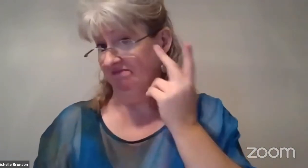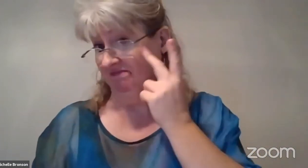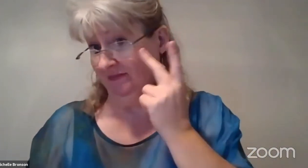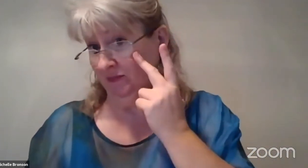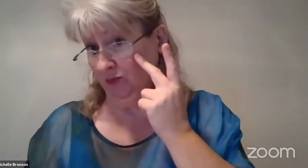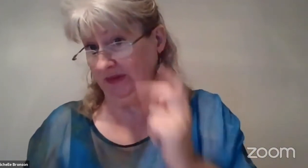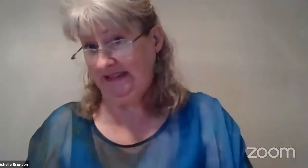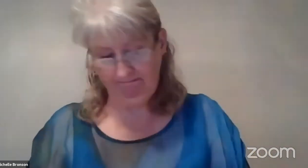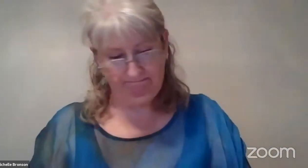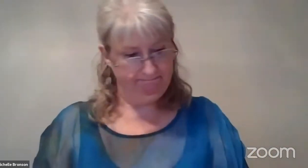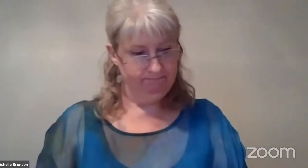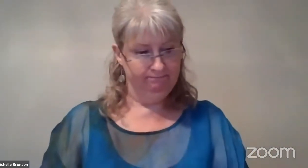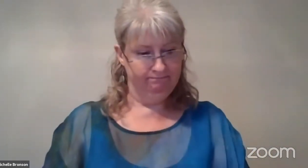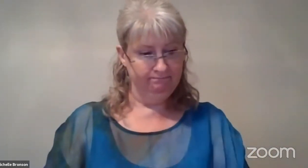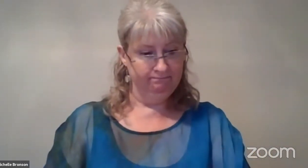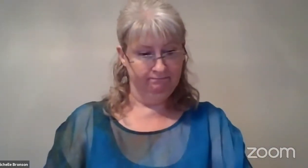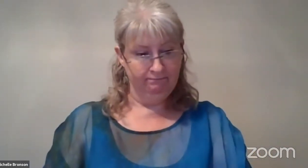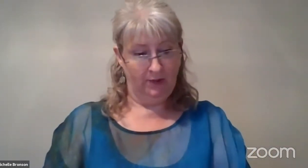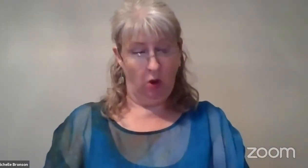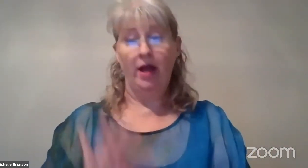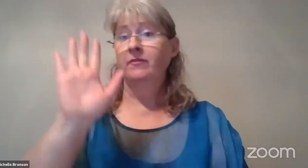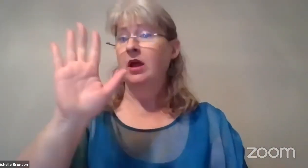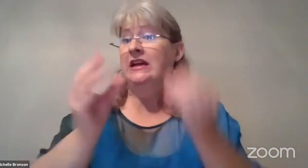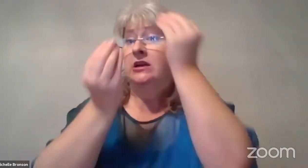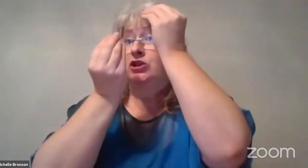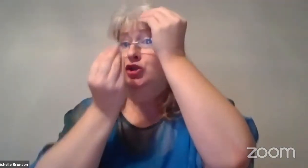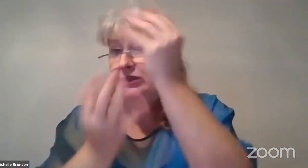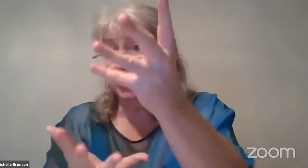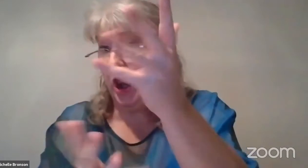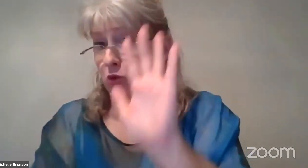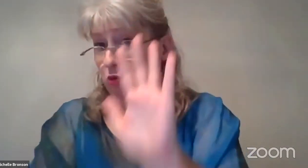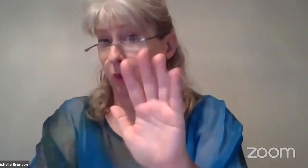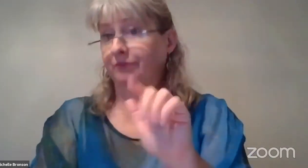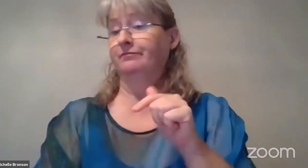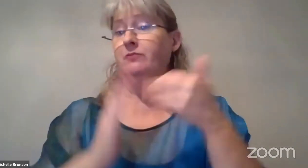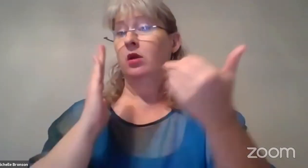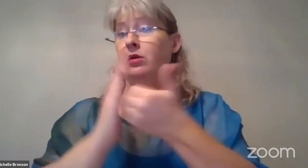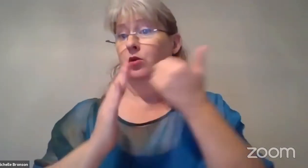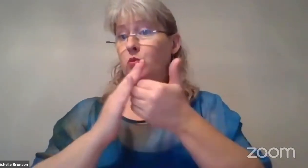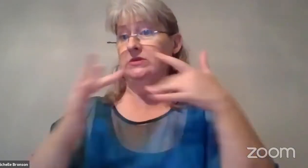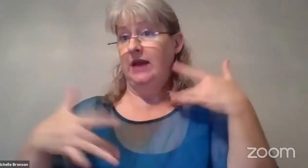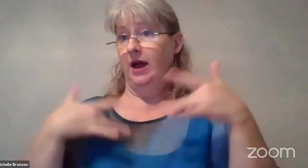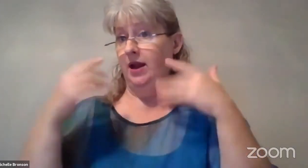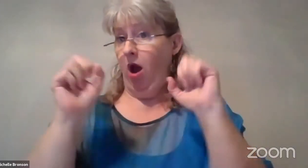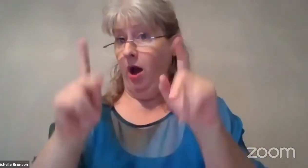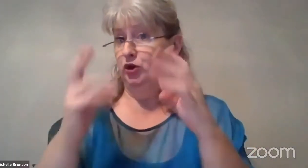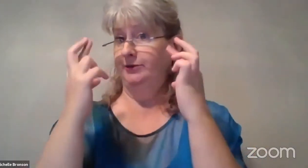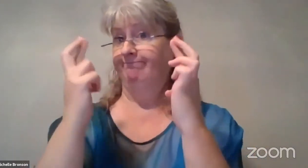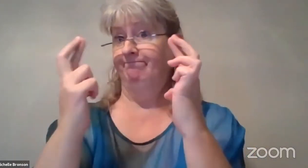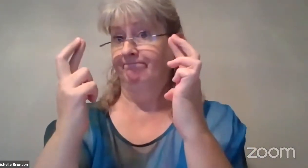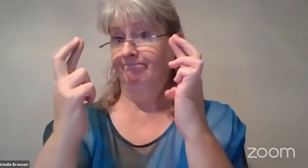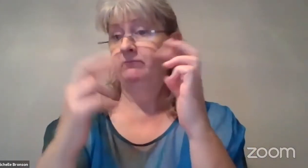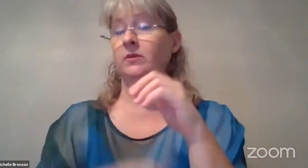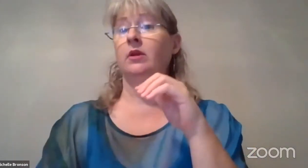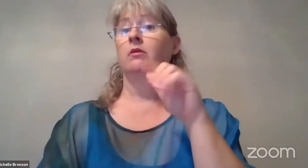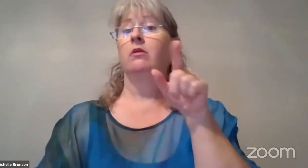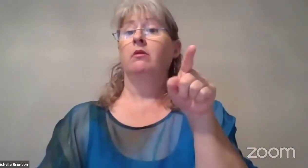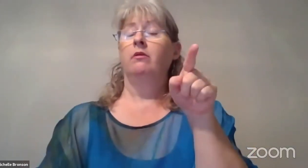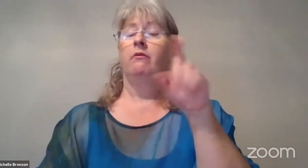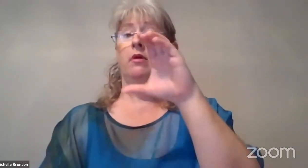and that would allow individuals to donate to DHHSC. I also want to let you know about a